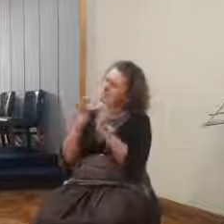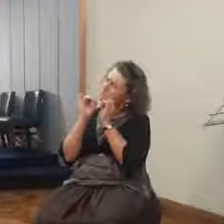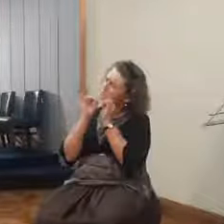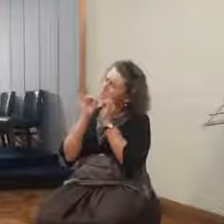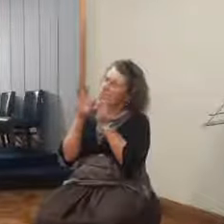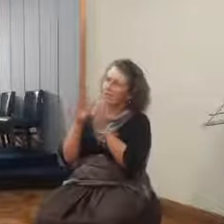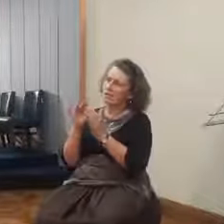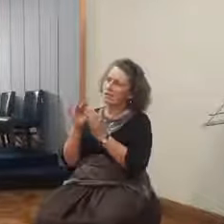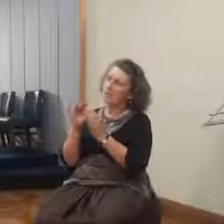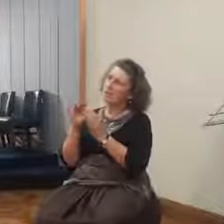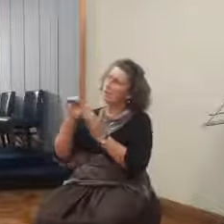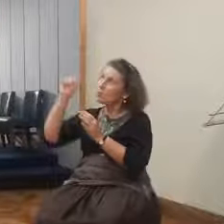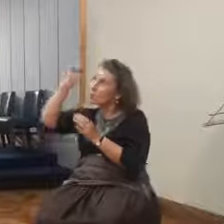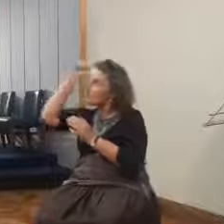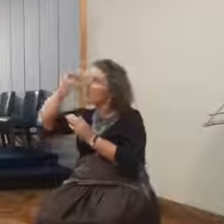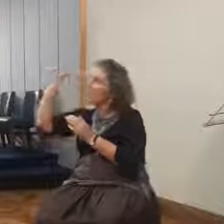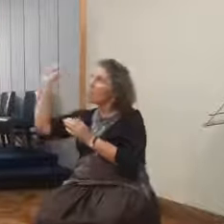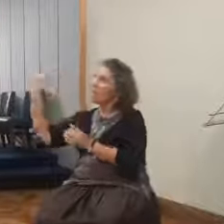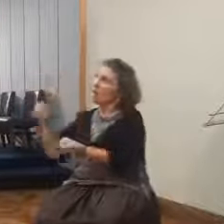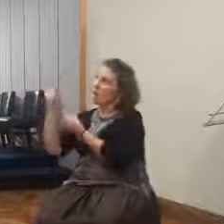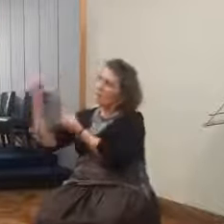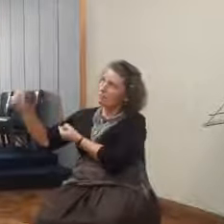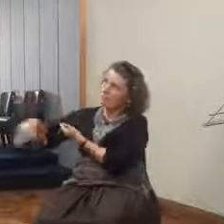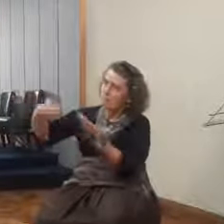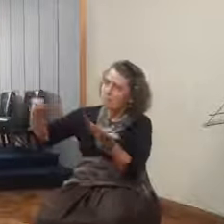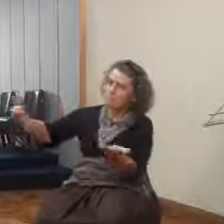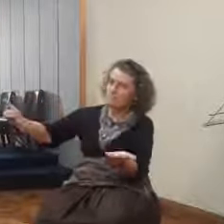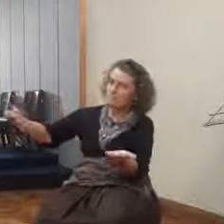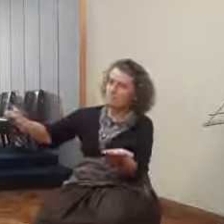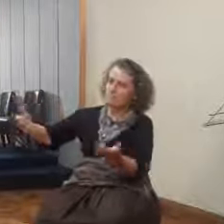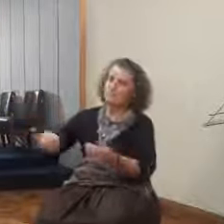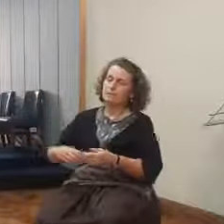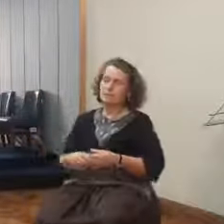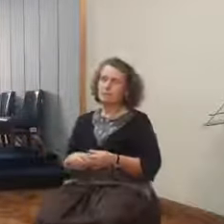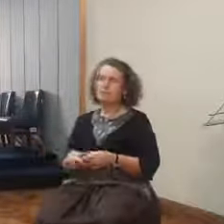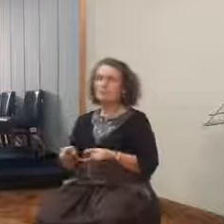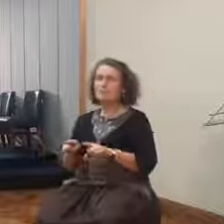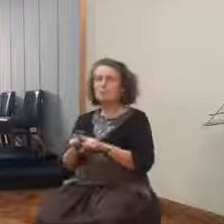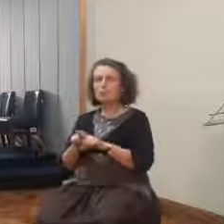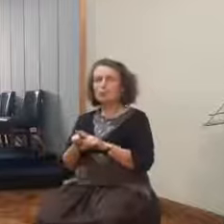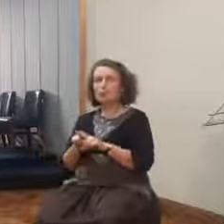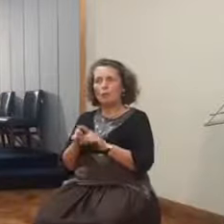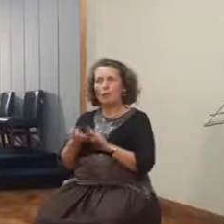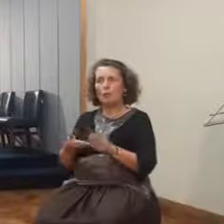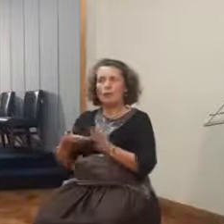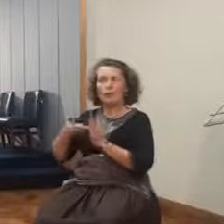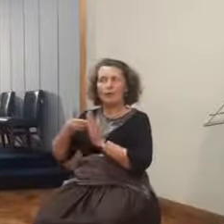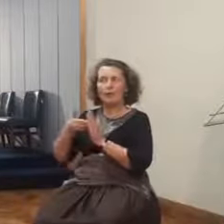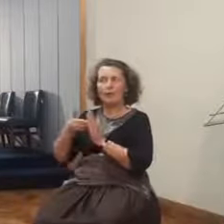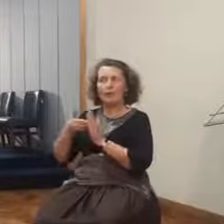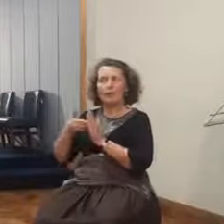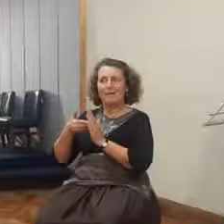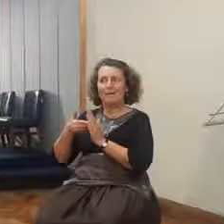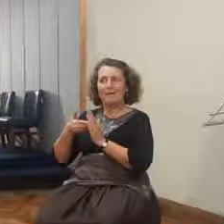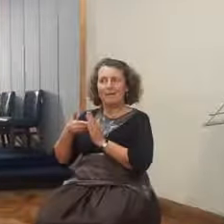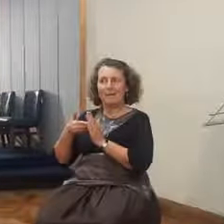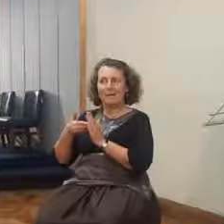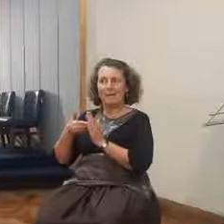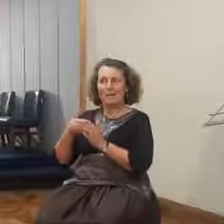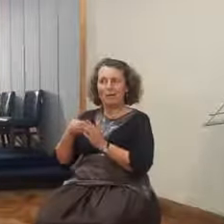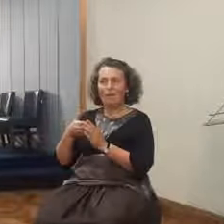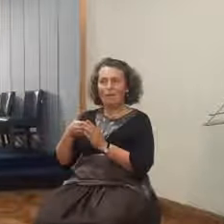wisdom and his power. And we praise the Lord for that. But on top of that level of confidence